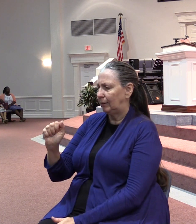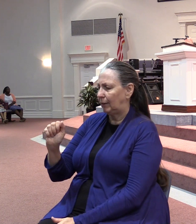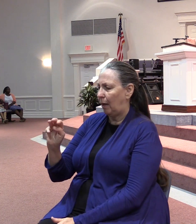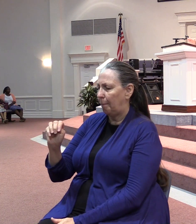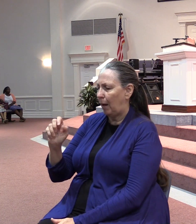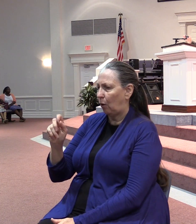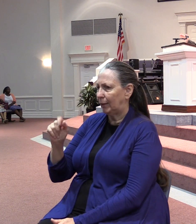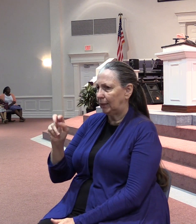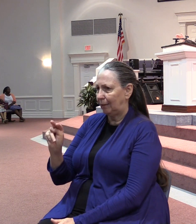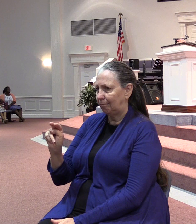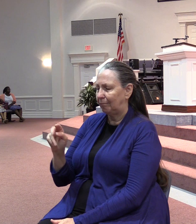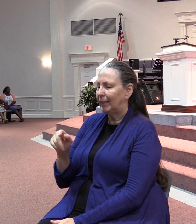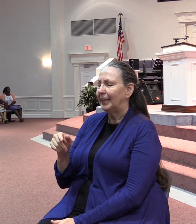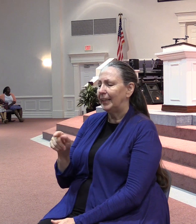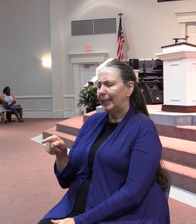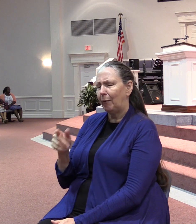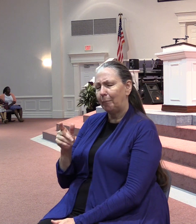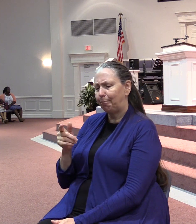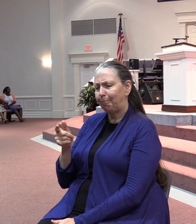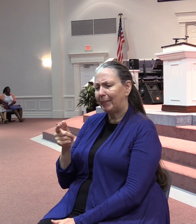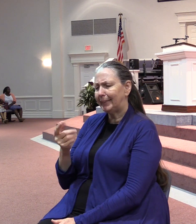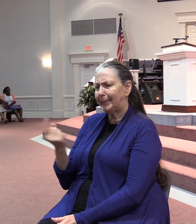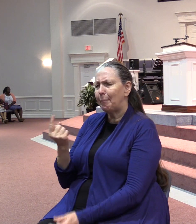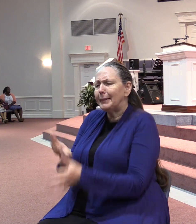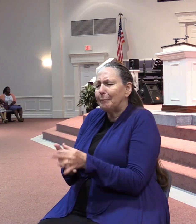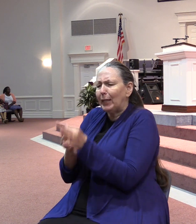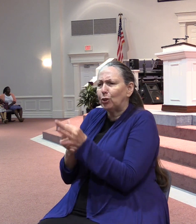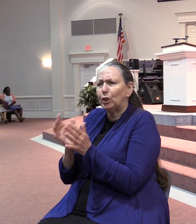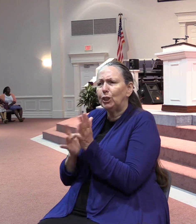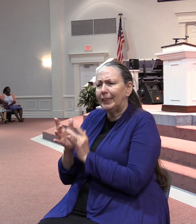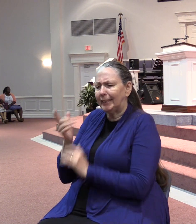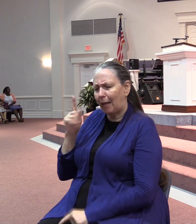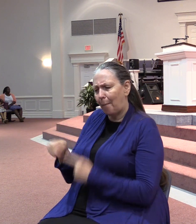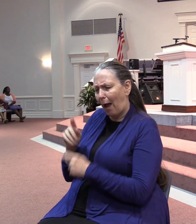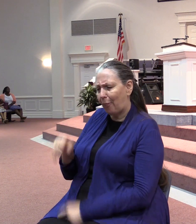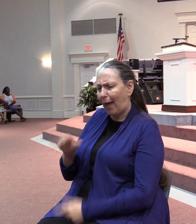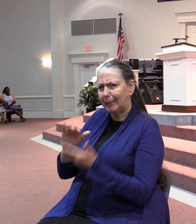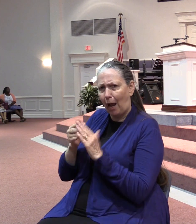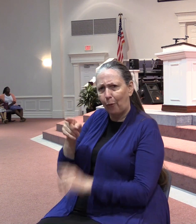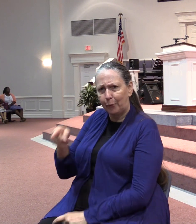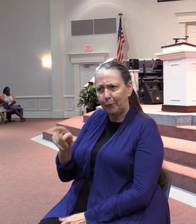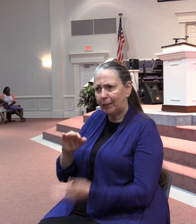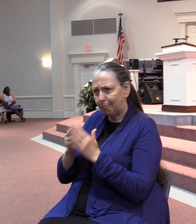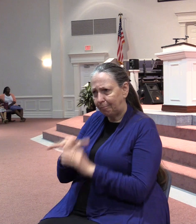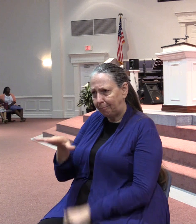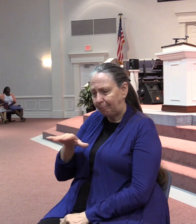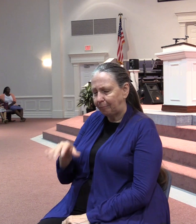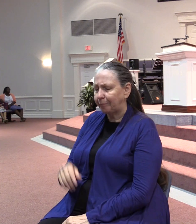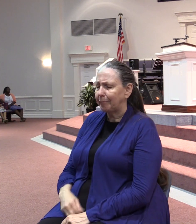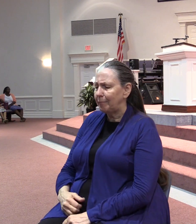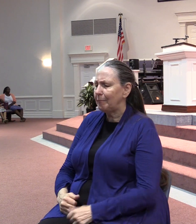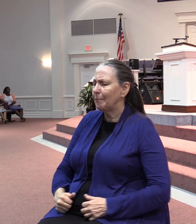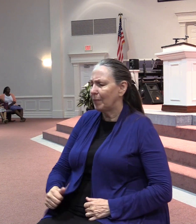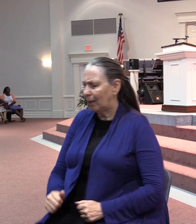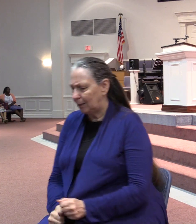pull for that area. According to Luke chapter 17, verse 11, it came to pass as he went to Jerusalem that he passed through